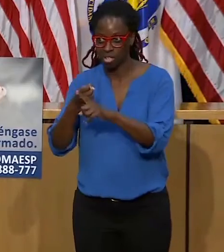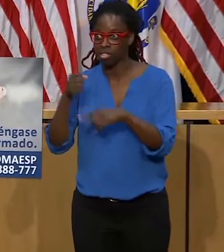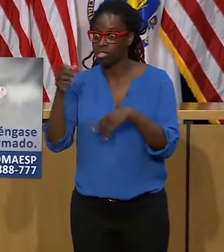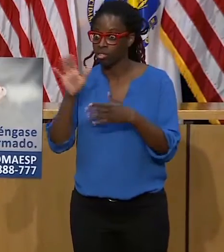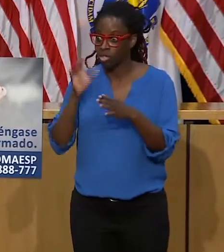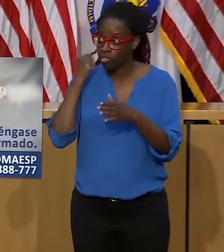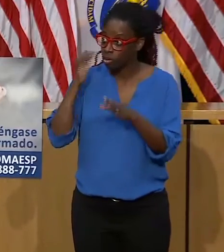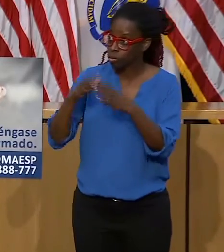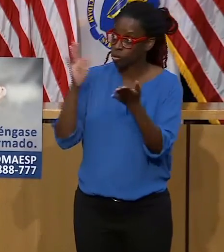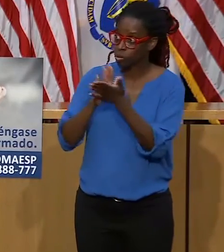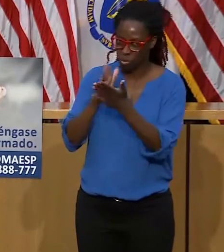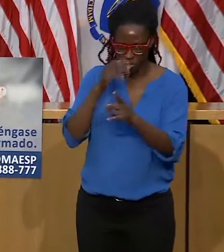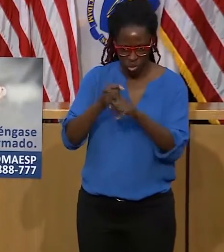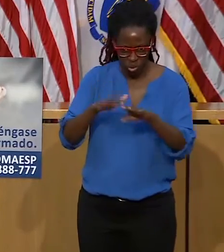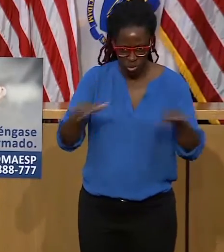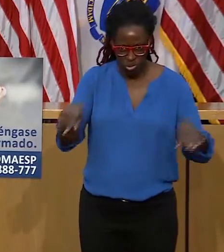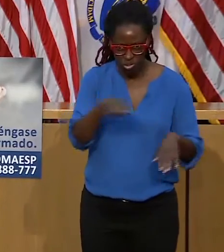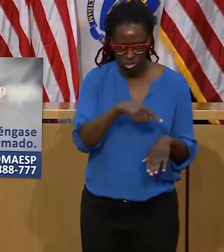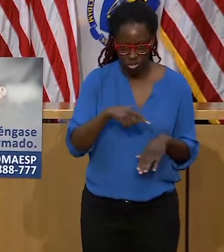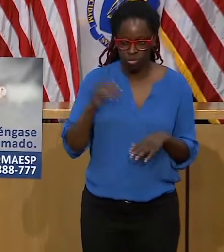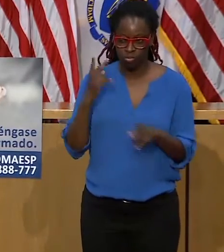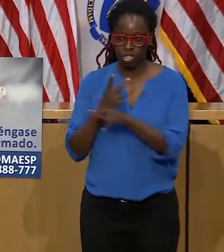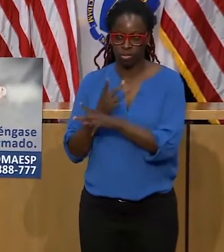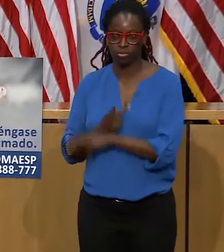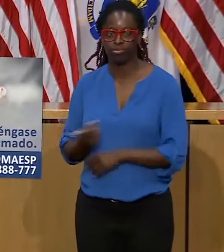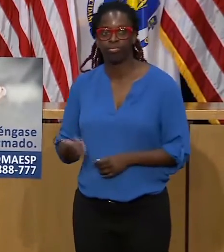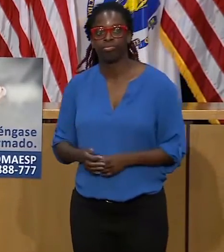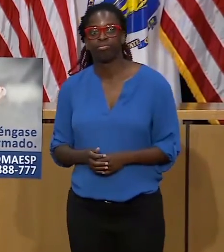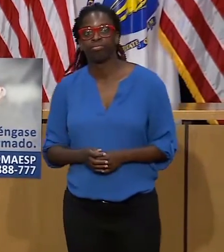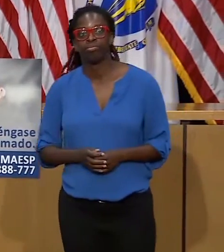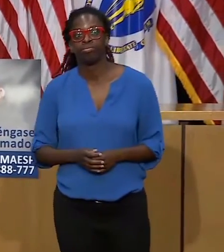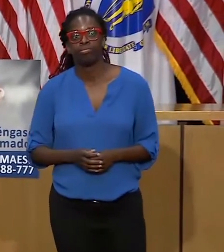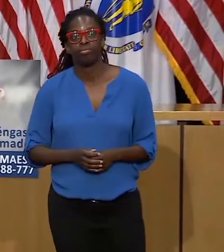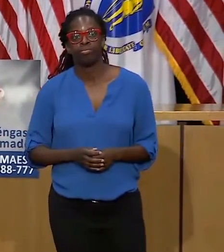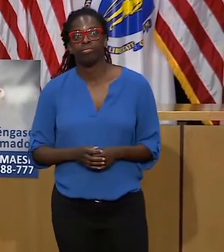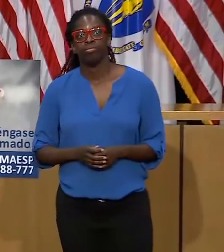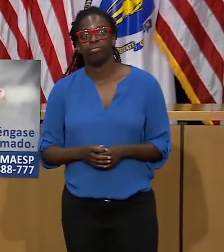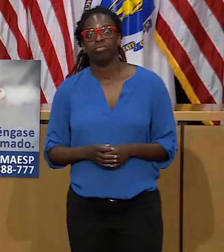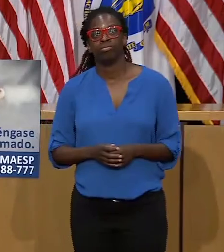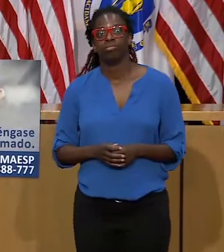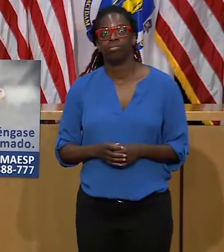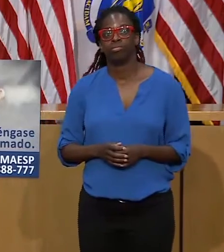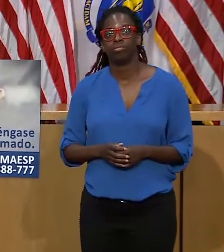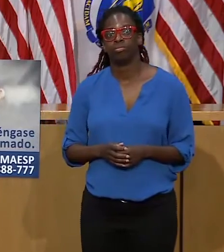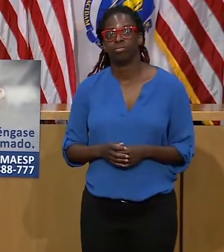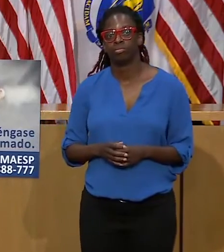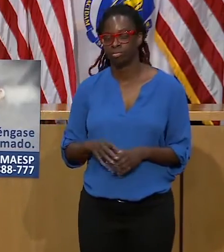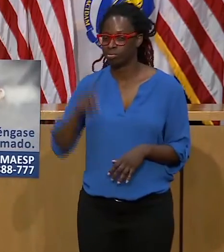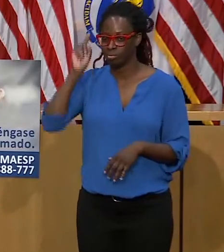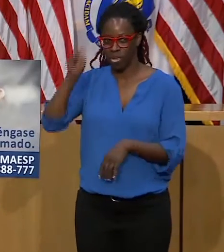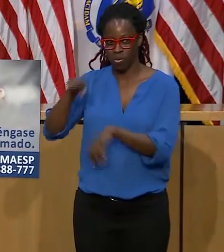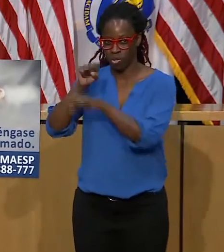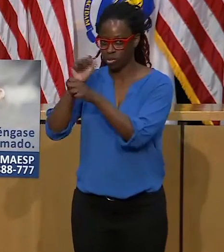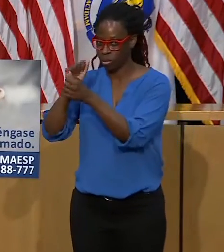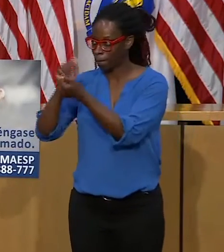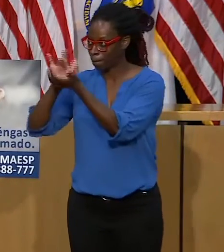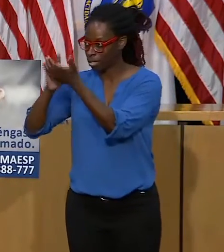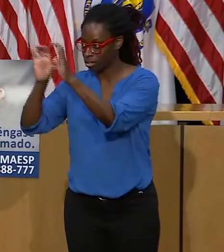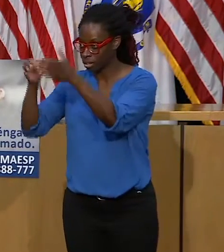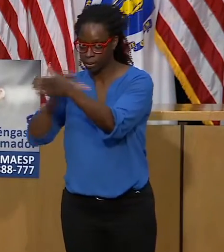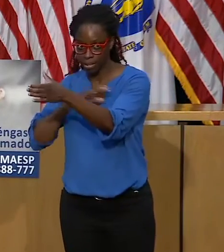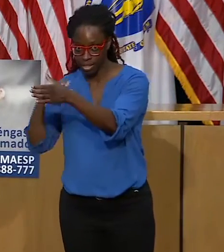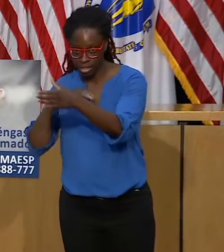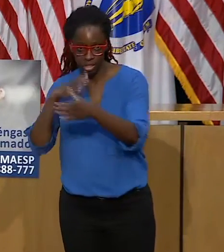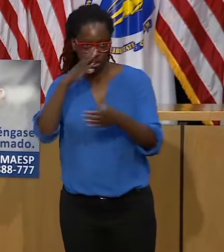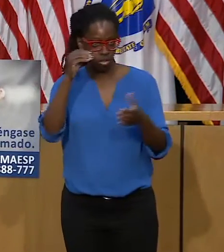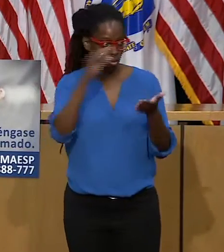The message from the medical community remains strong and consistent. We need to get our children back to school as soon as it is safe to